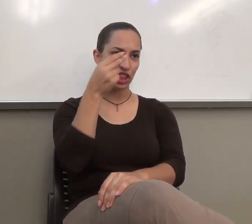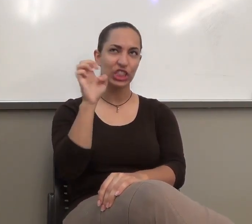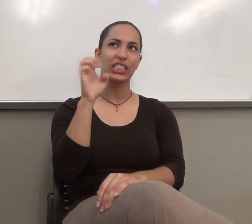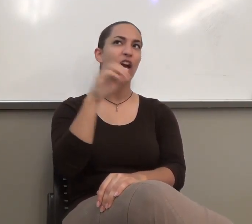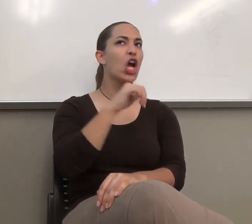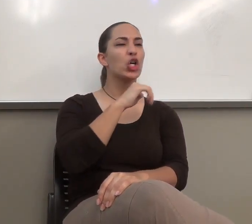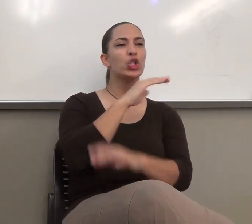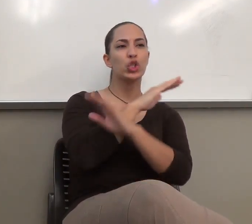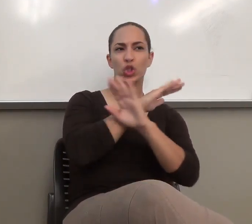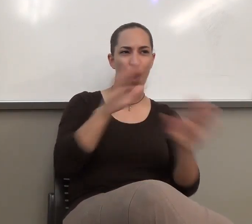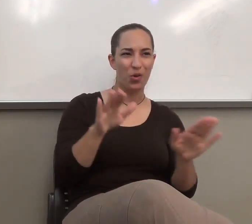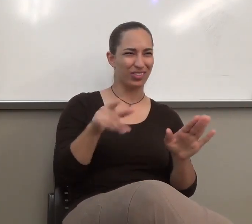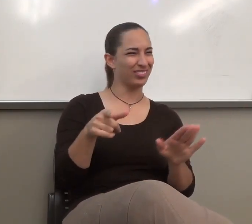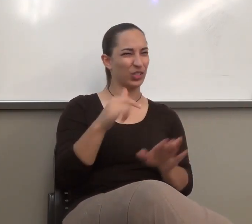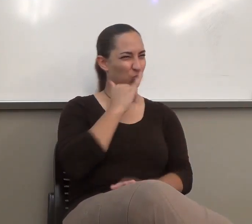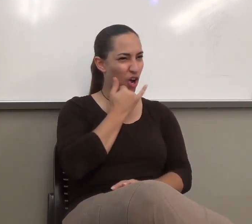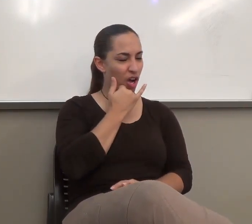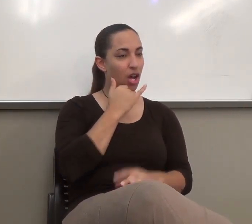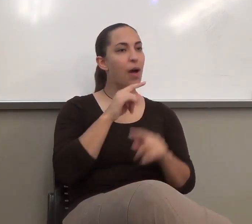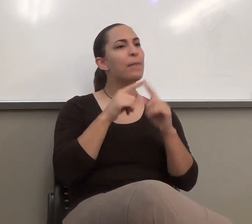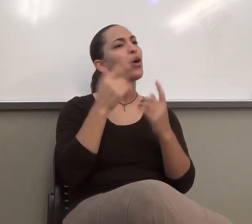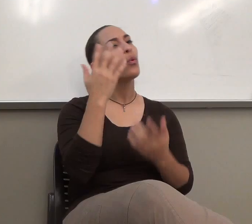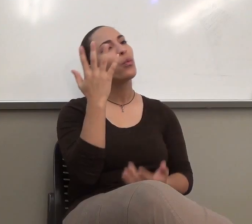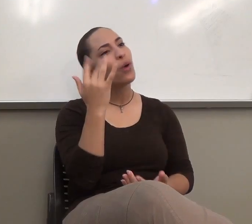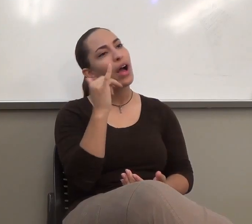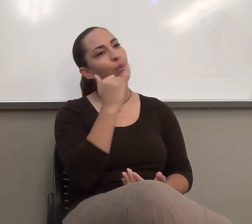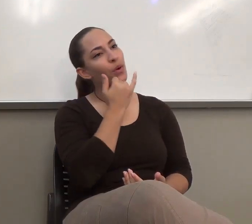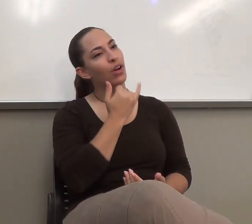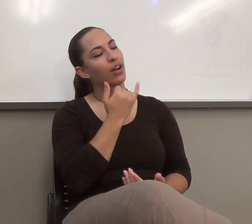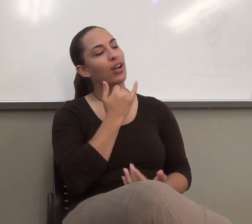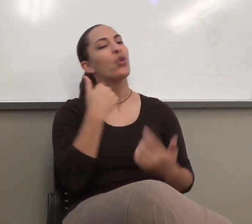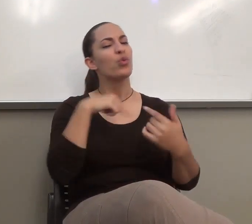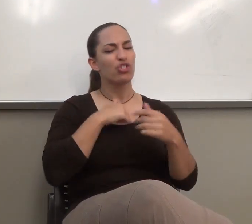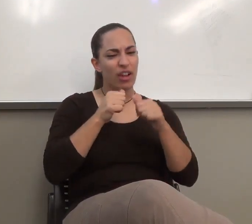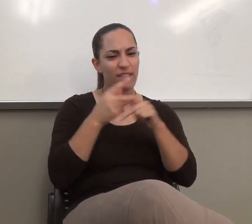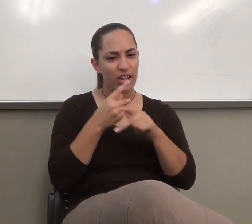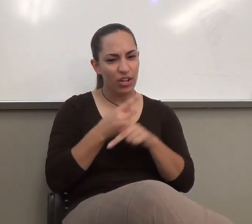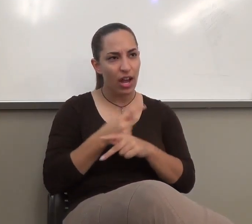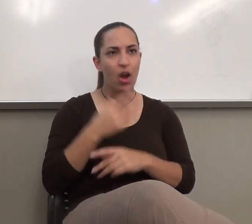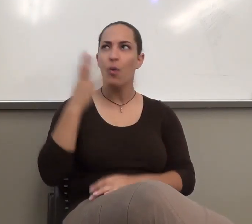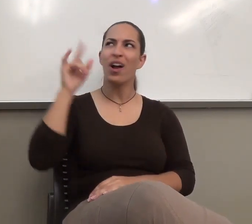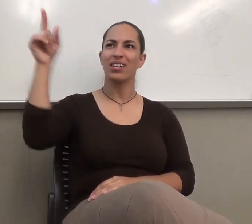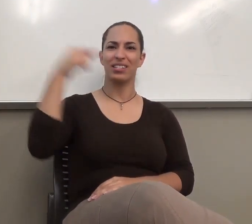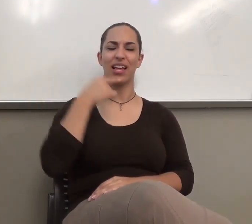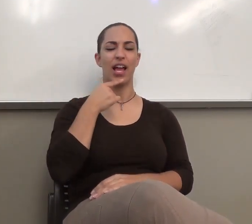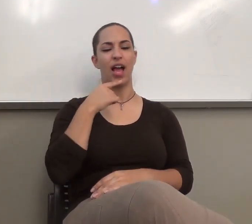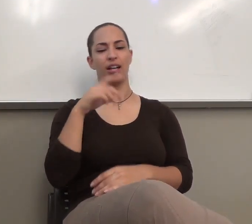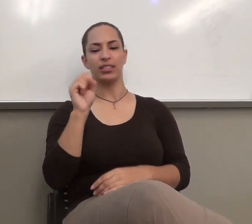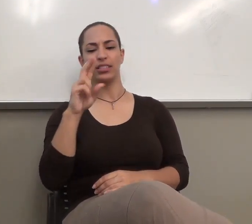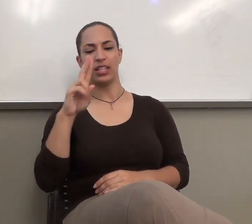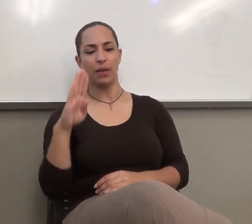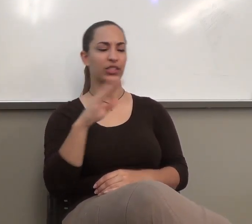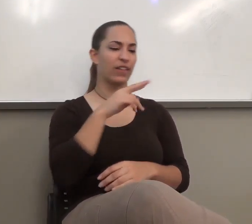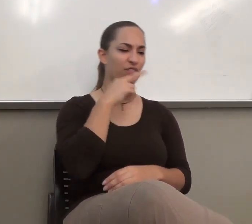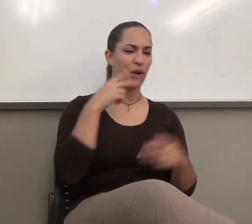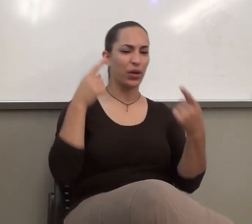we're figuring out is why. Why does it tell us subject-verb agreement up there when we think it's a standard English error? Okay,